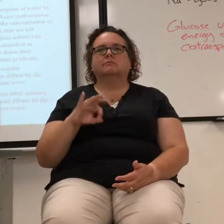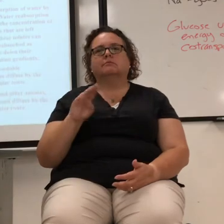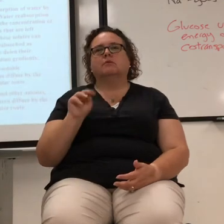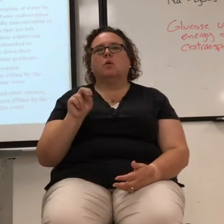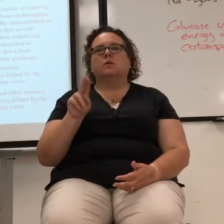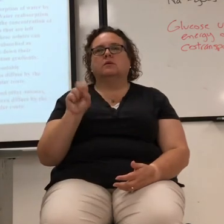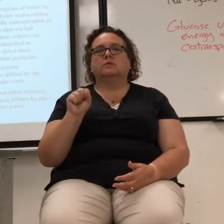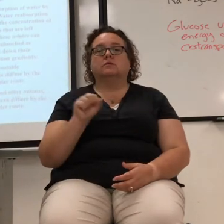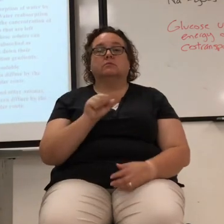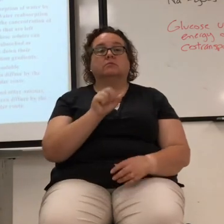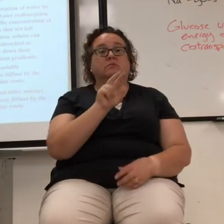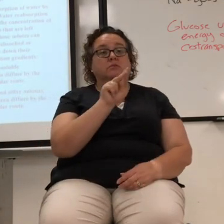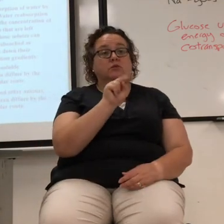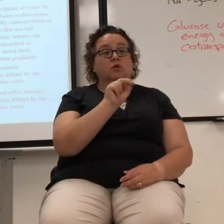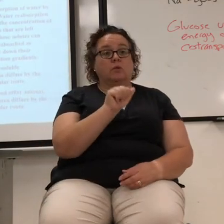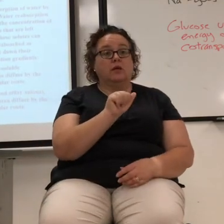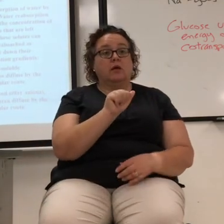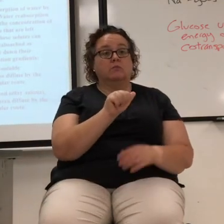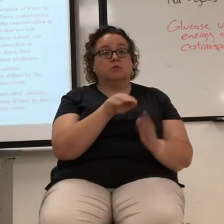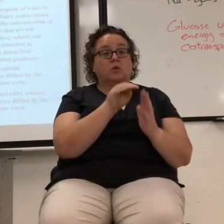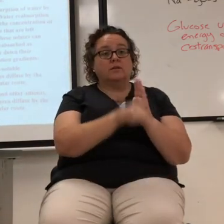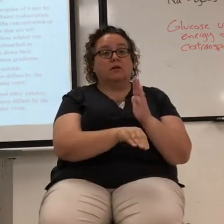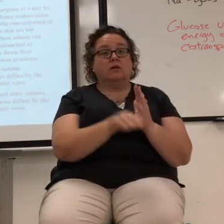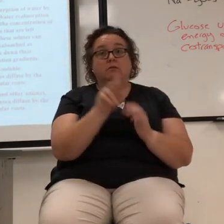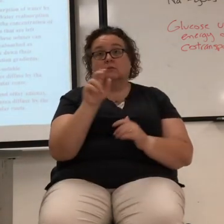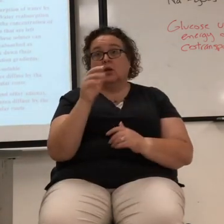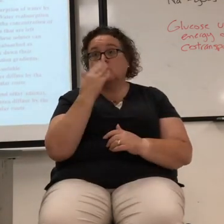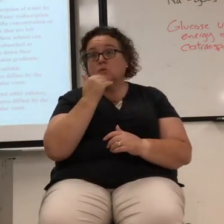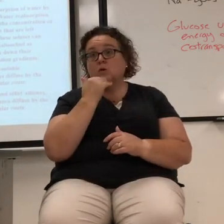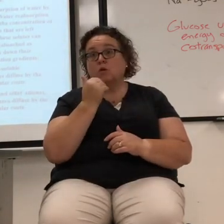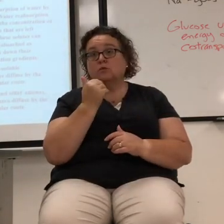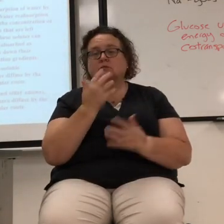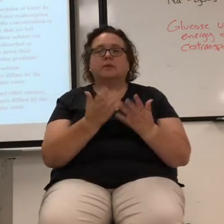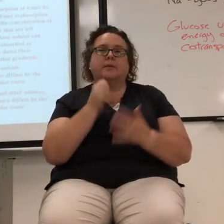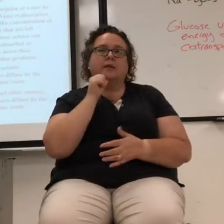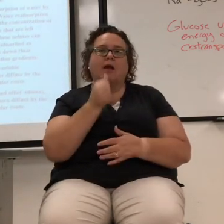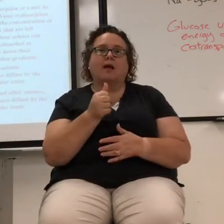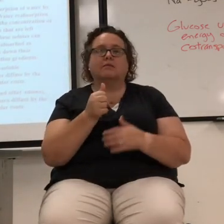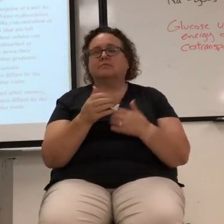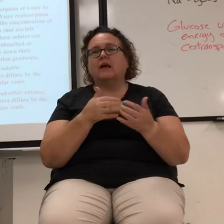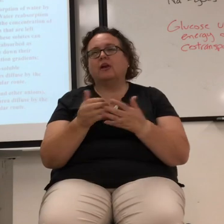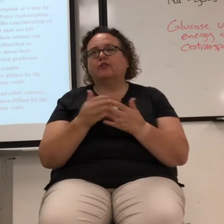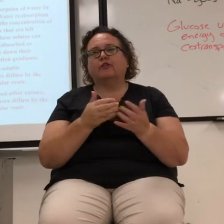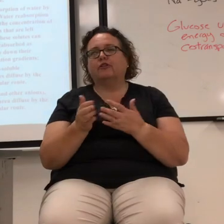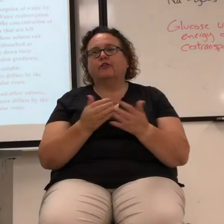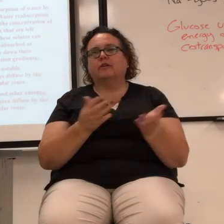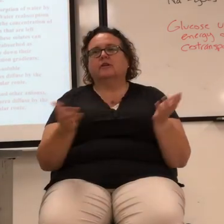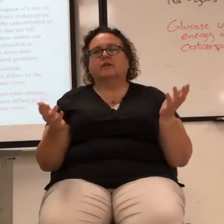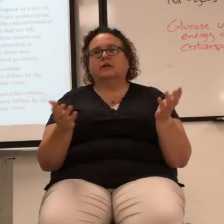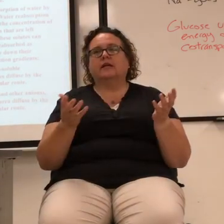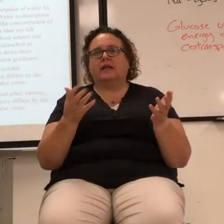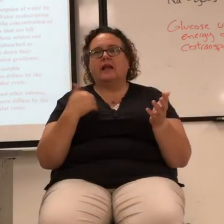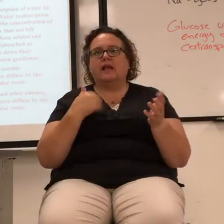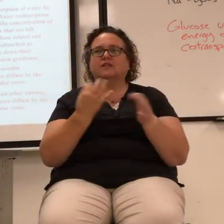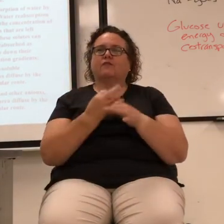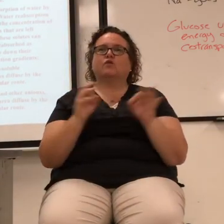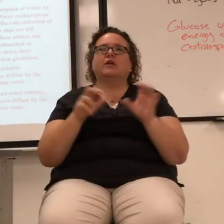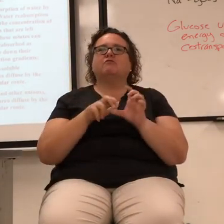Sodium is going downhill. Is glucose? Probably not. It doesn't matter. It's like it's got a free